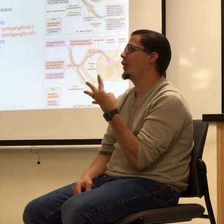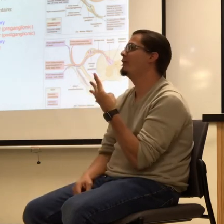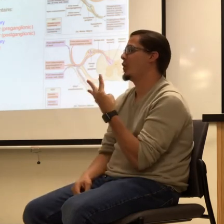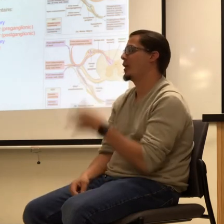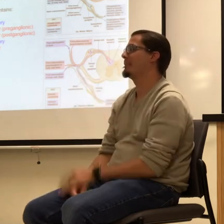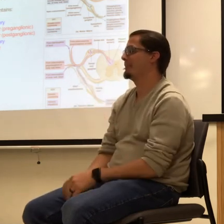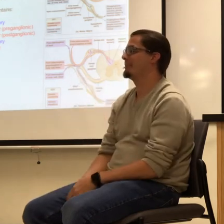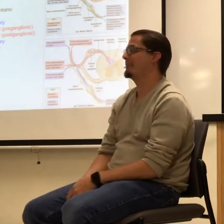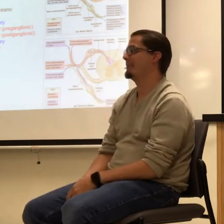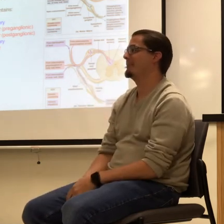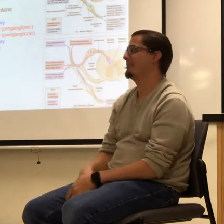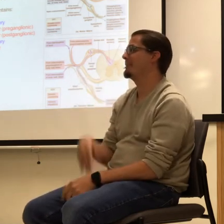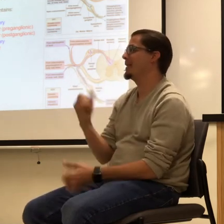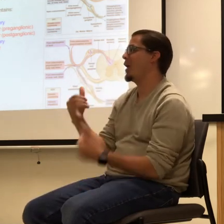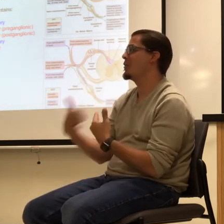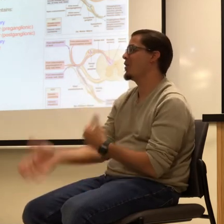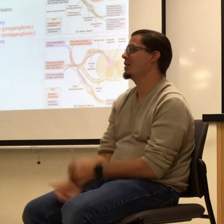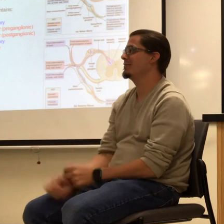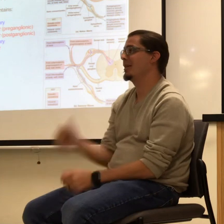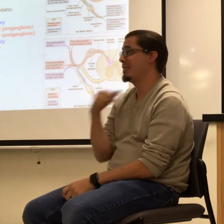For ventral ramus, and we'll move on.